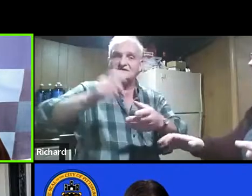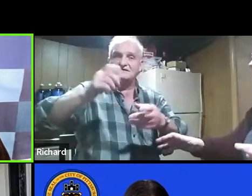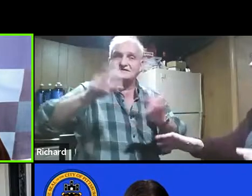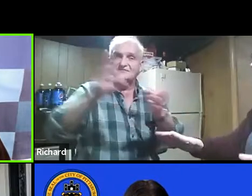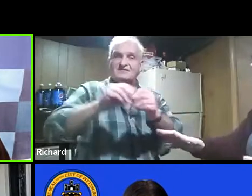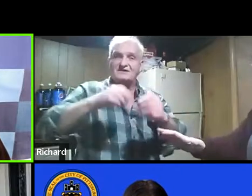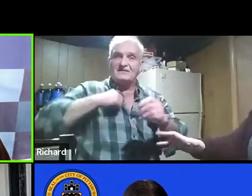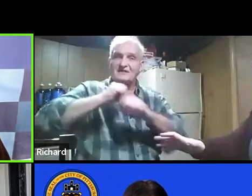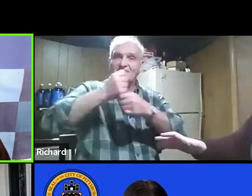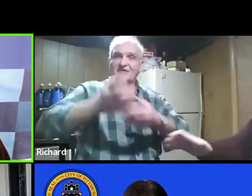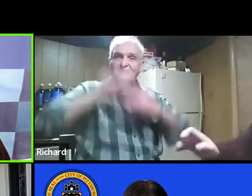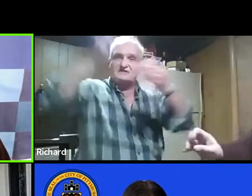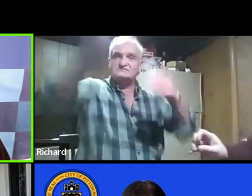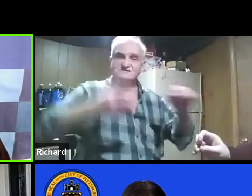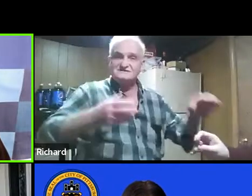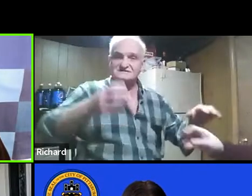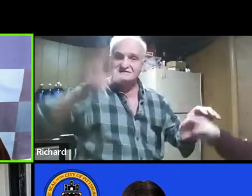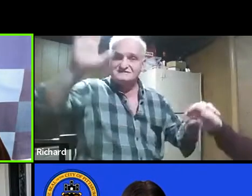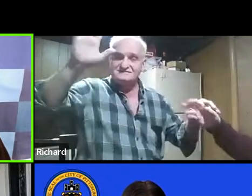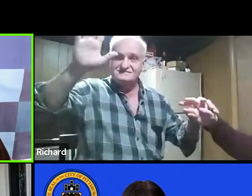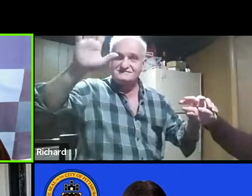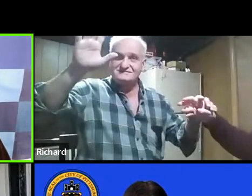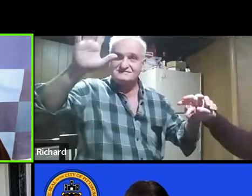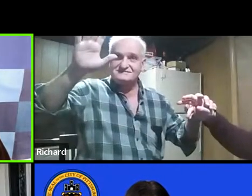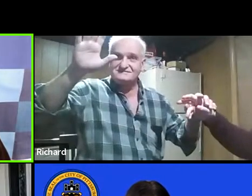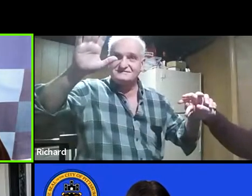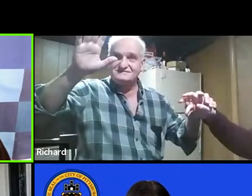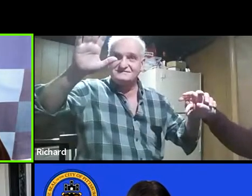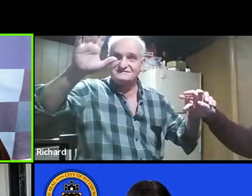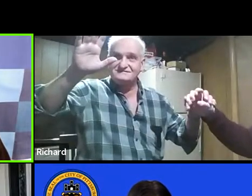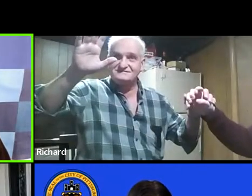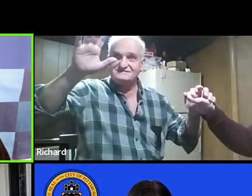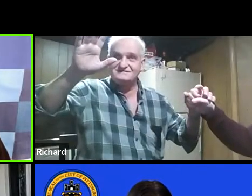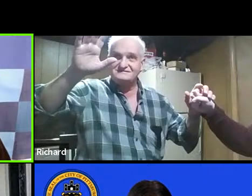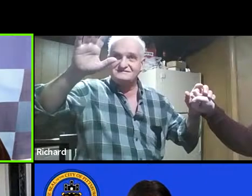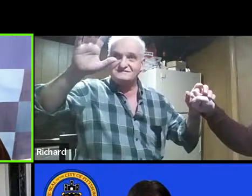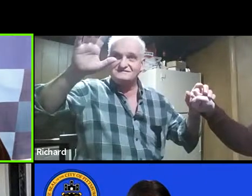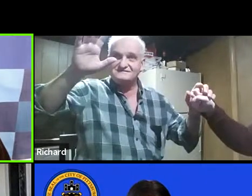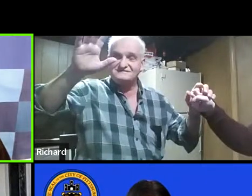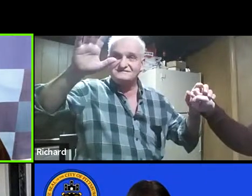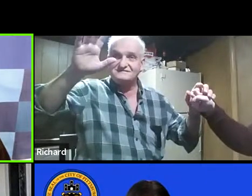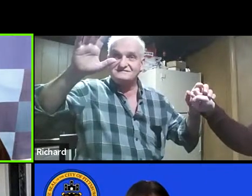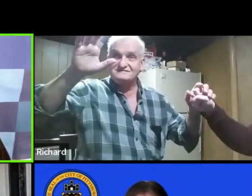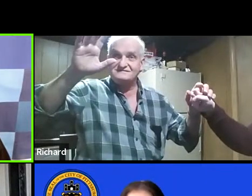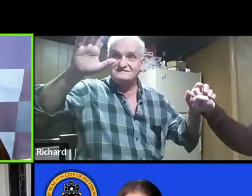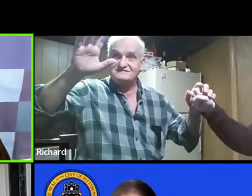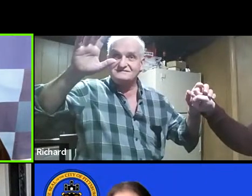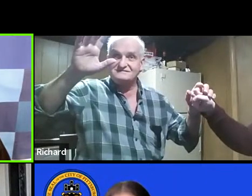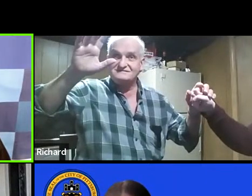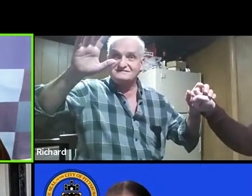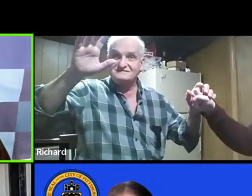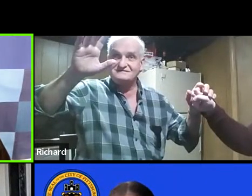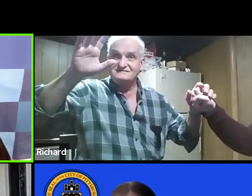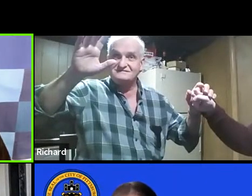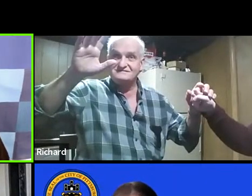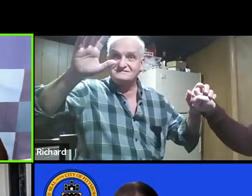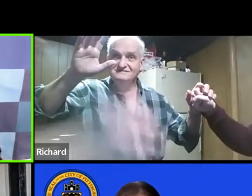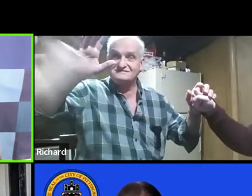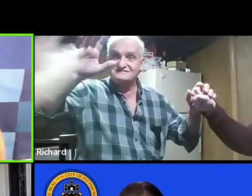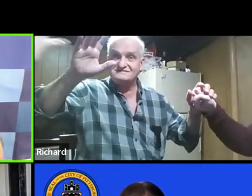operating on Zoom, correct? And is that correct, Hillary? Correct me if I'm wrong.